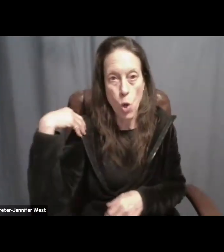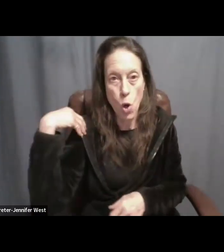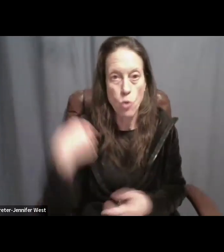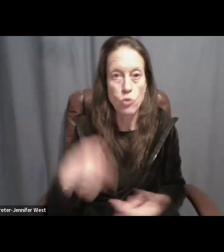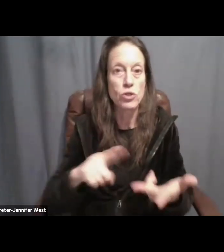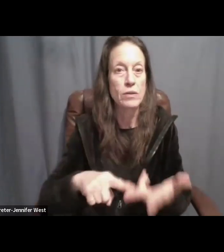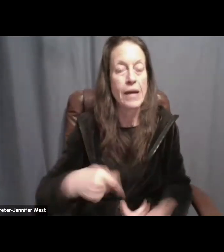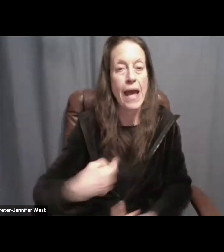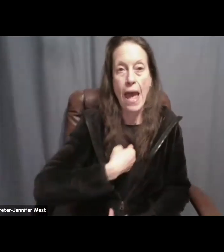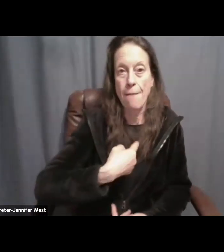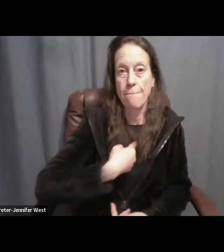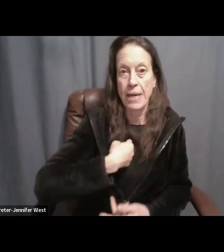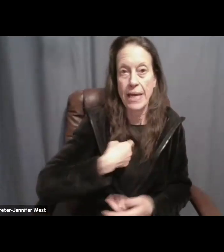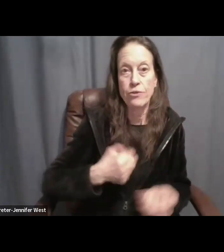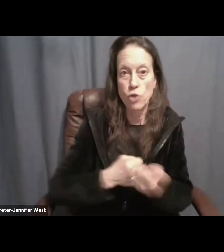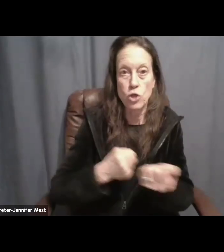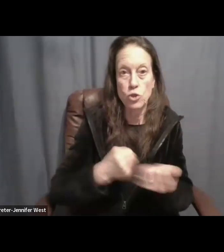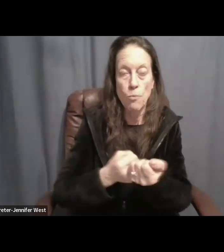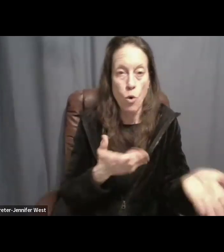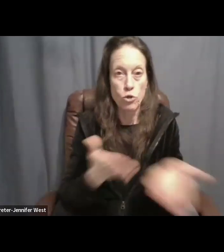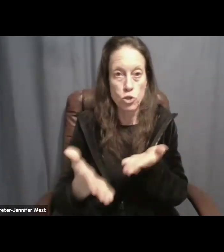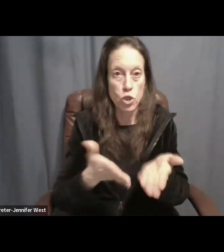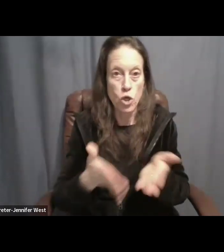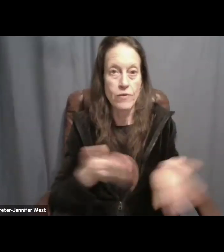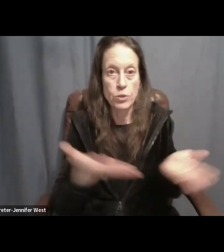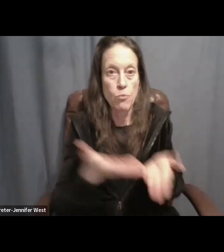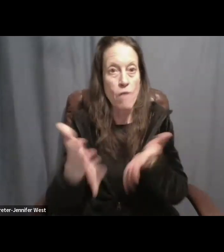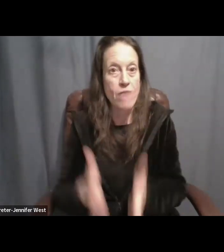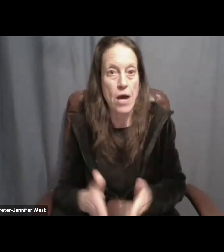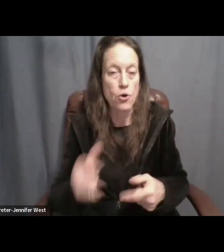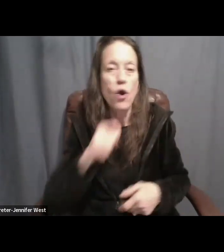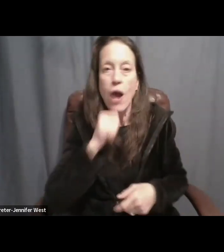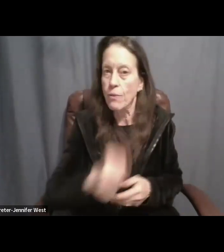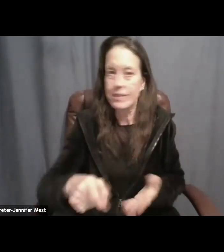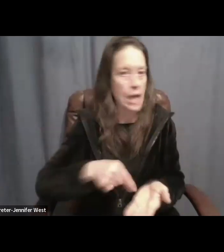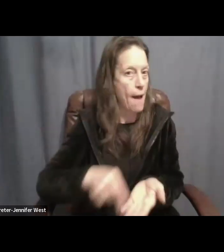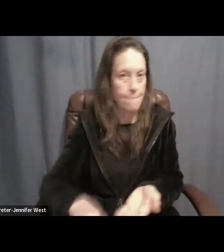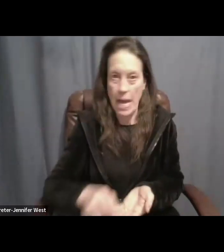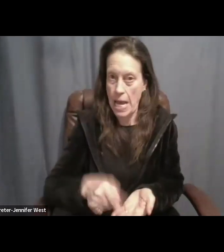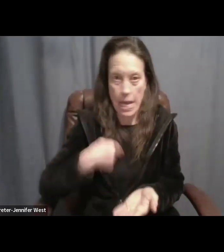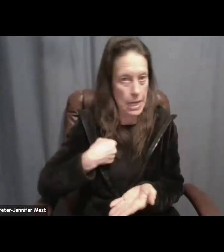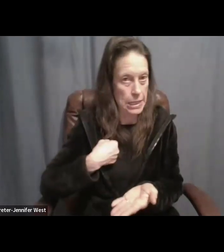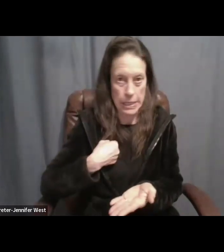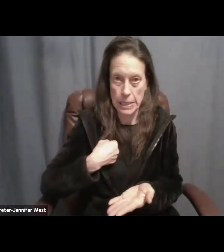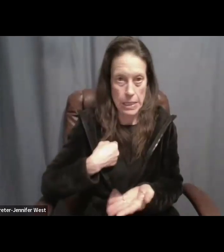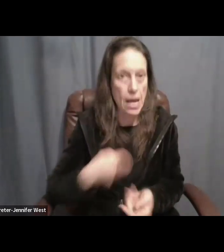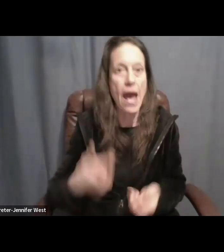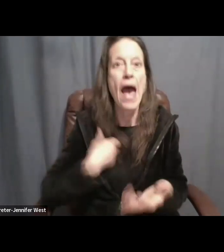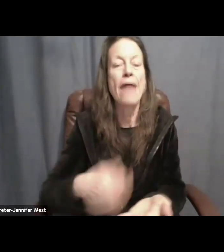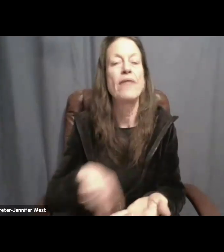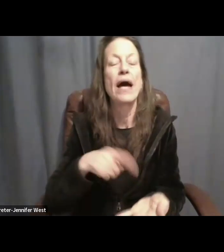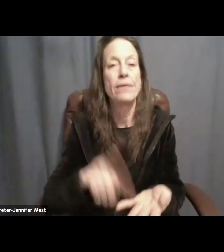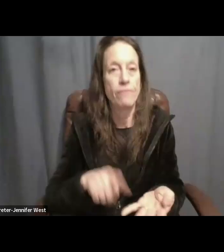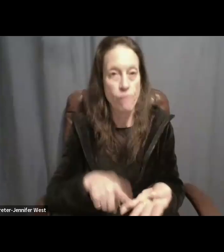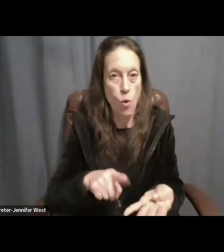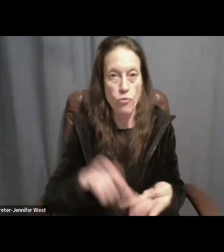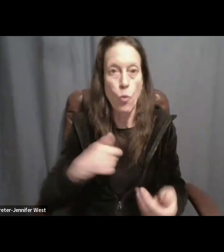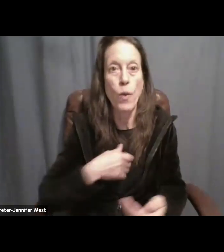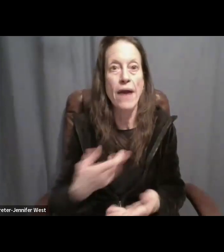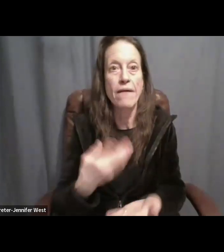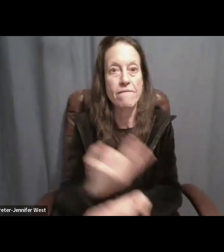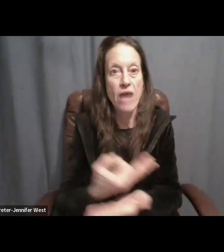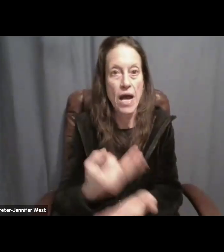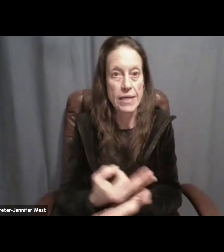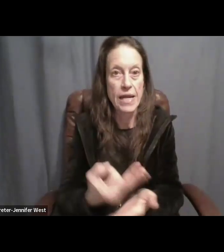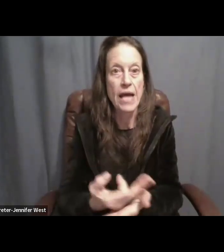wasn't paid, because you had to have that. And of course, we had a financial management team, because under self-direction,